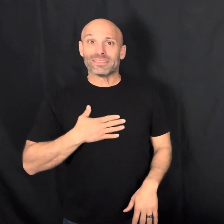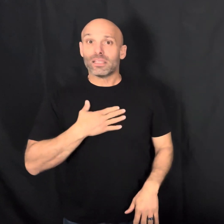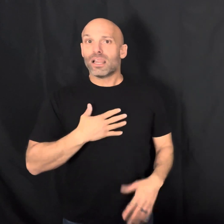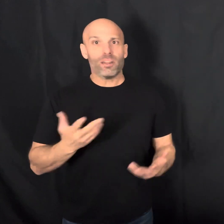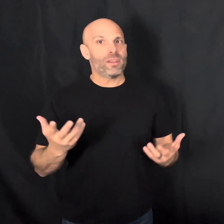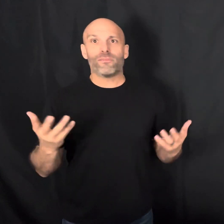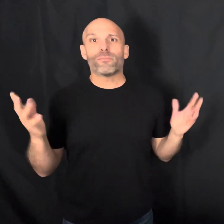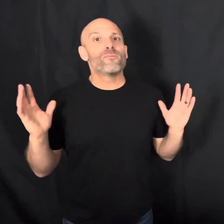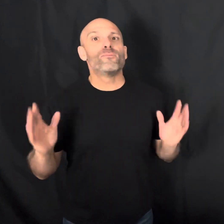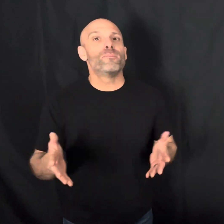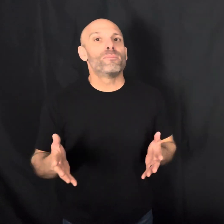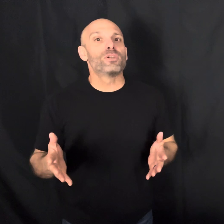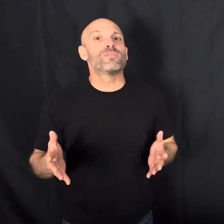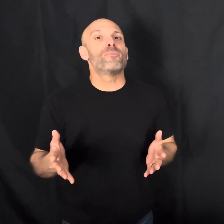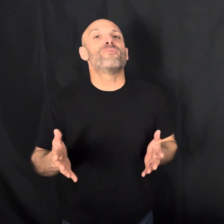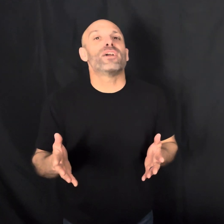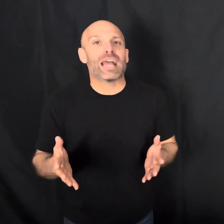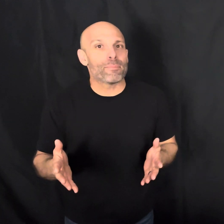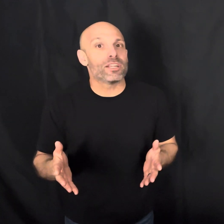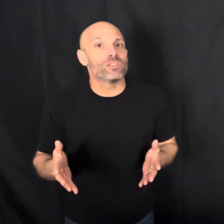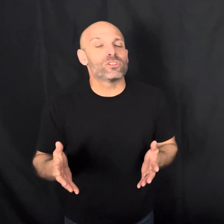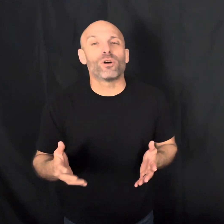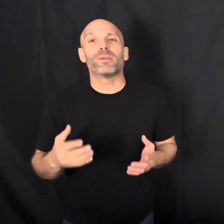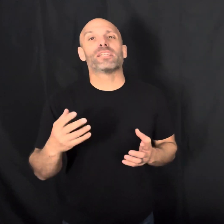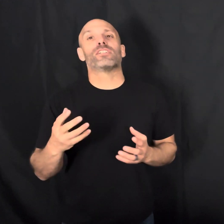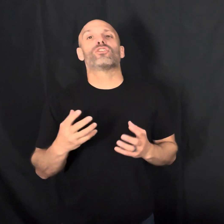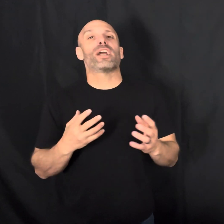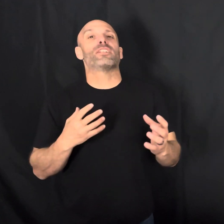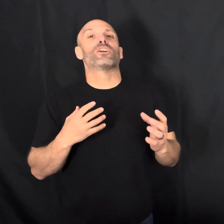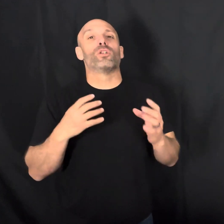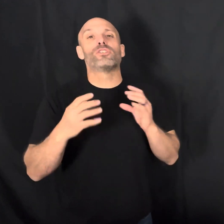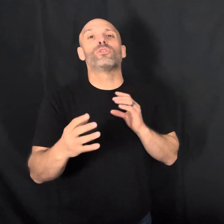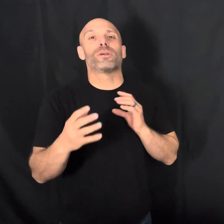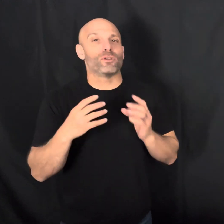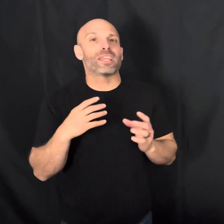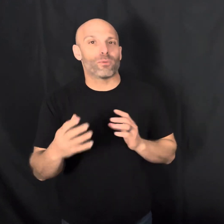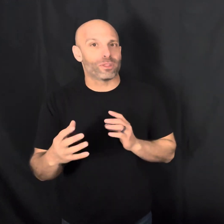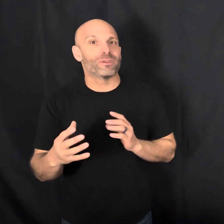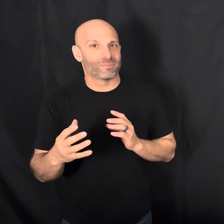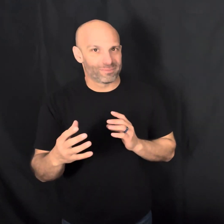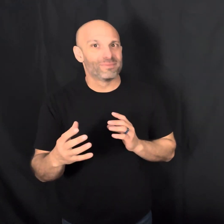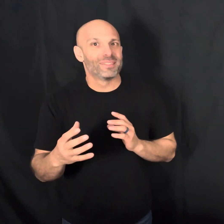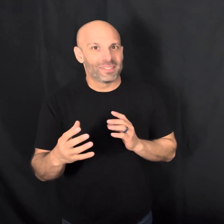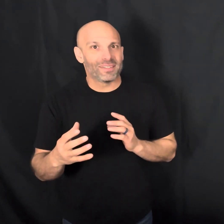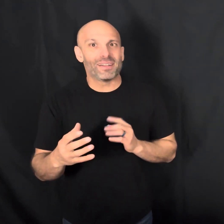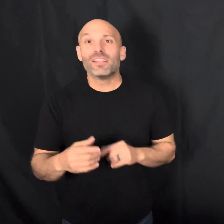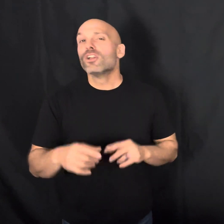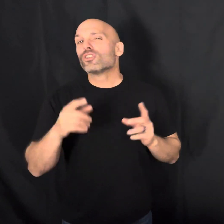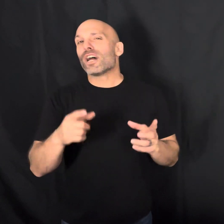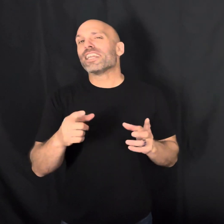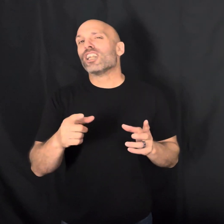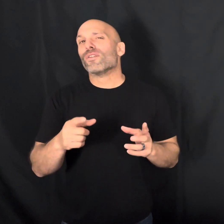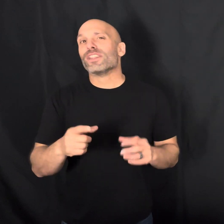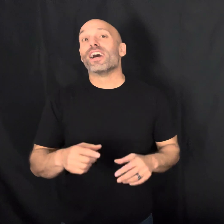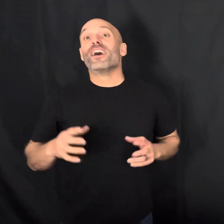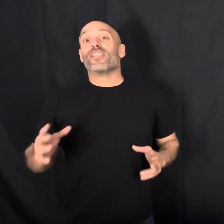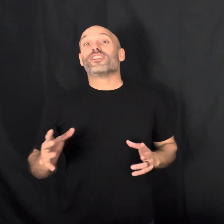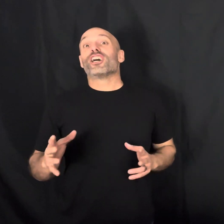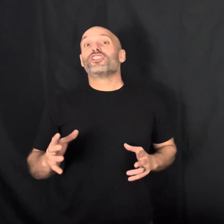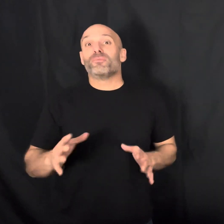And it'll be, most of them, very happy to do so because their goal is to communicate with you. All right? Try to get over they're judging me.